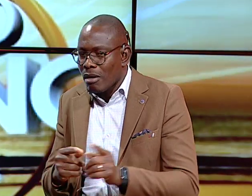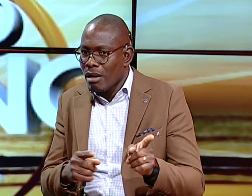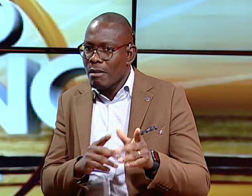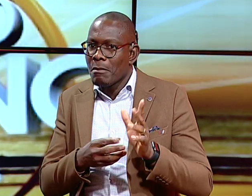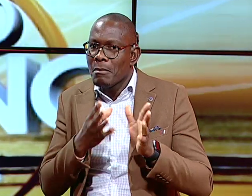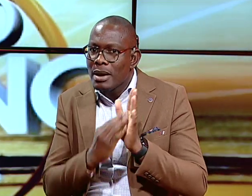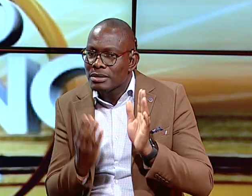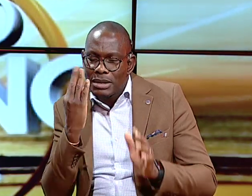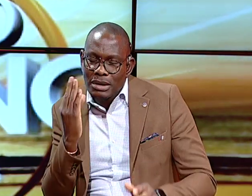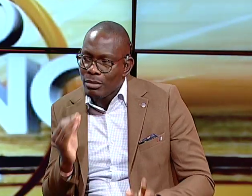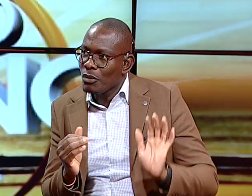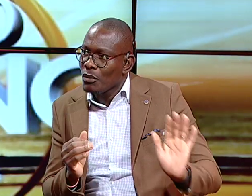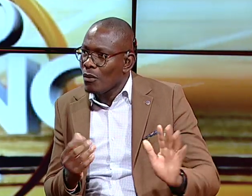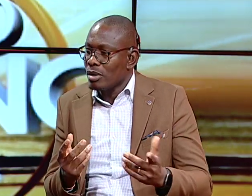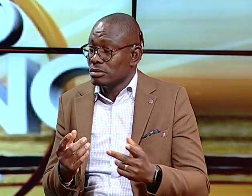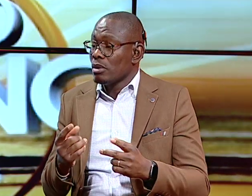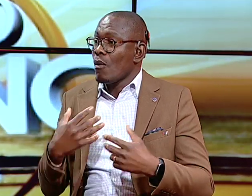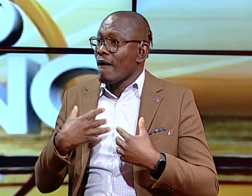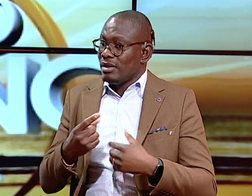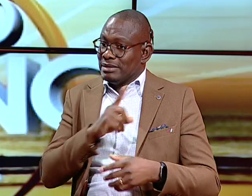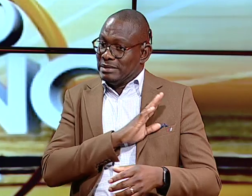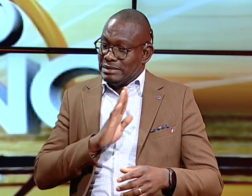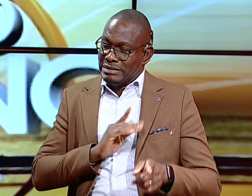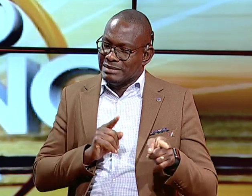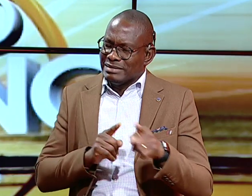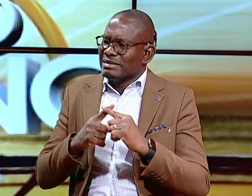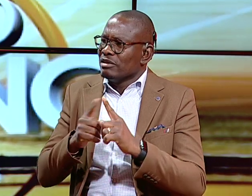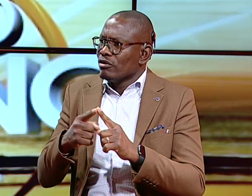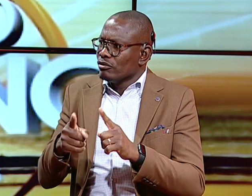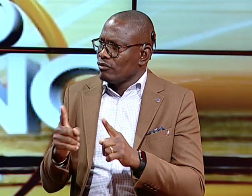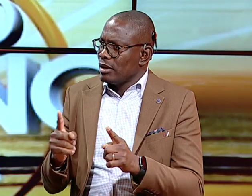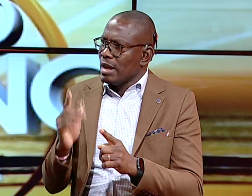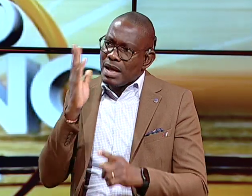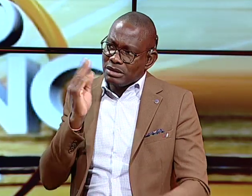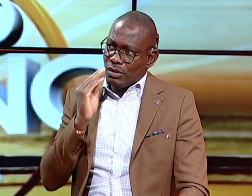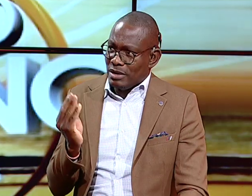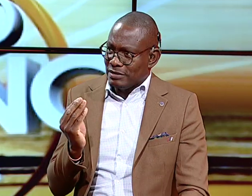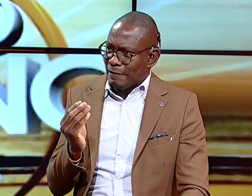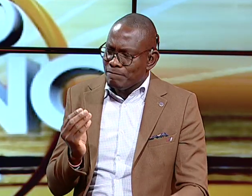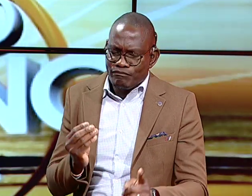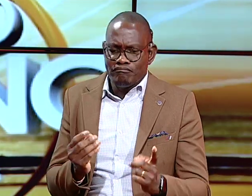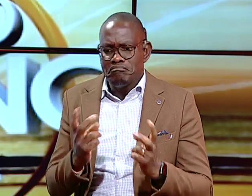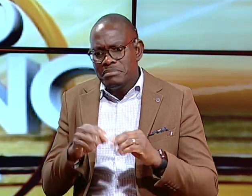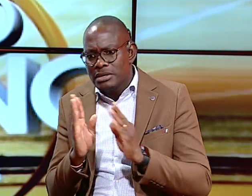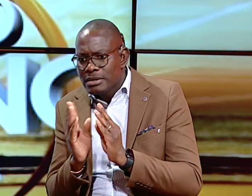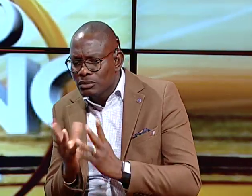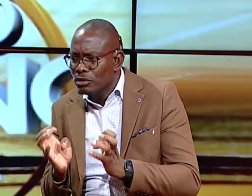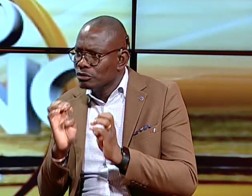and to create solutions to them. So the board brings a wealth of experience